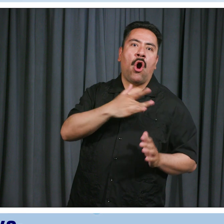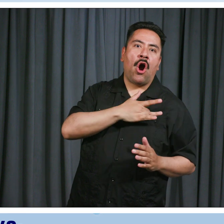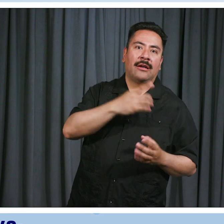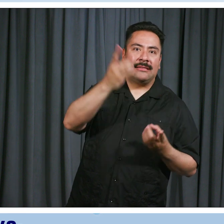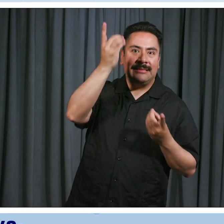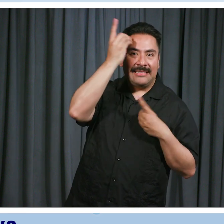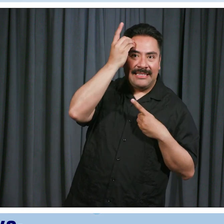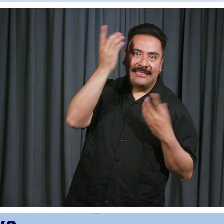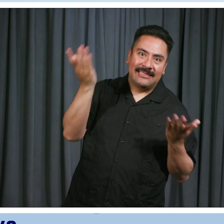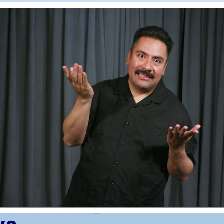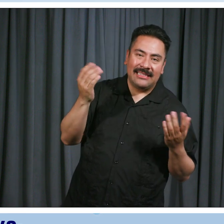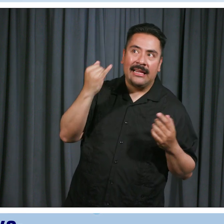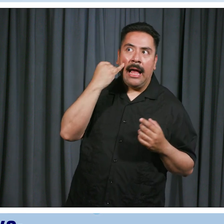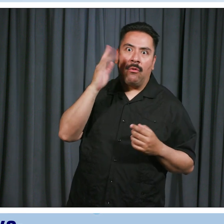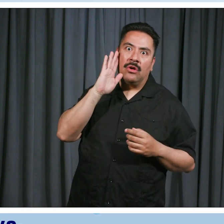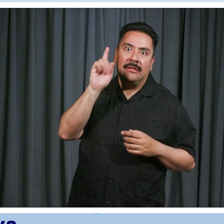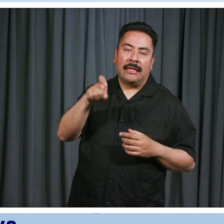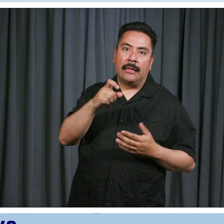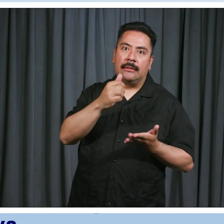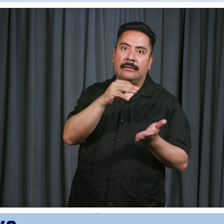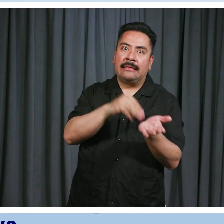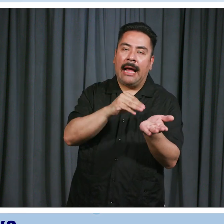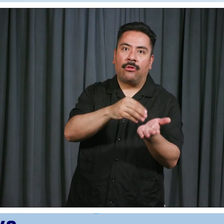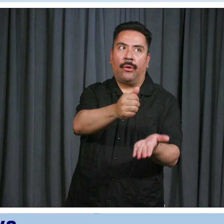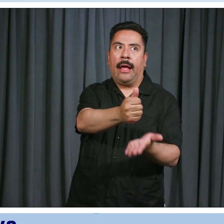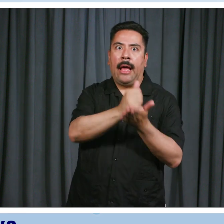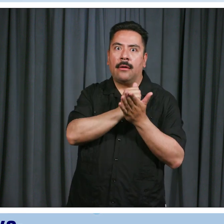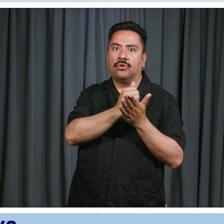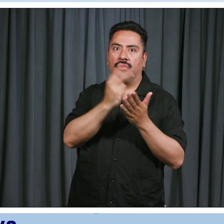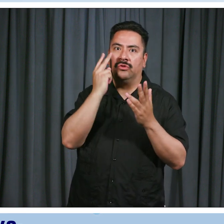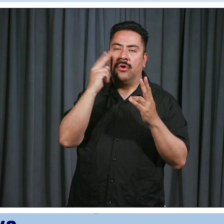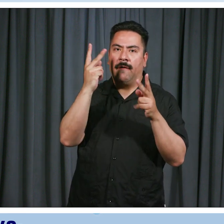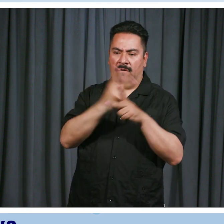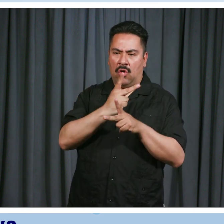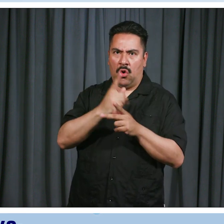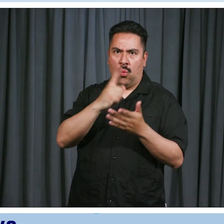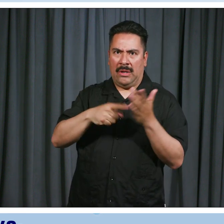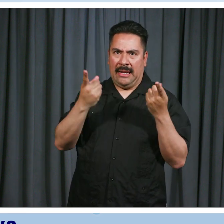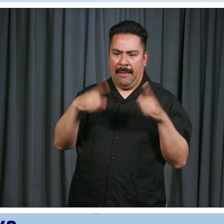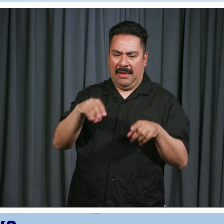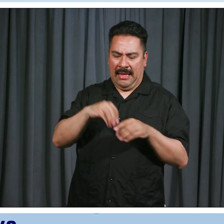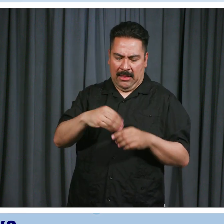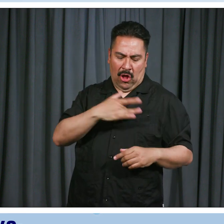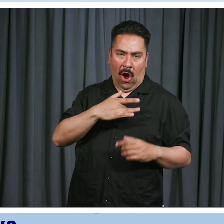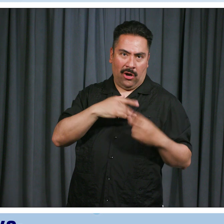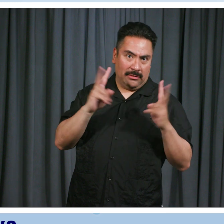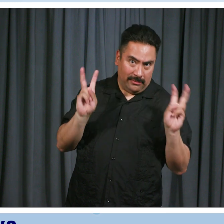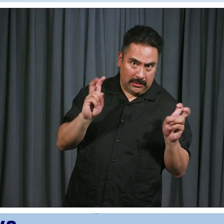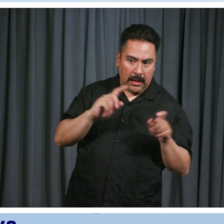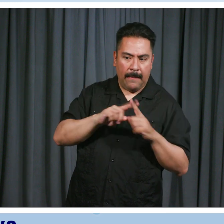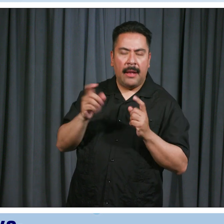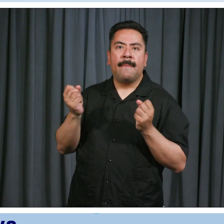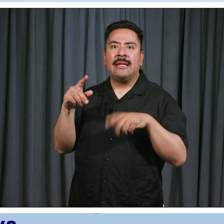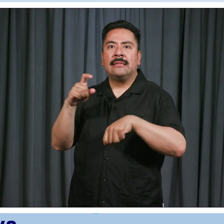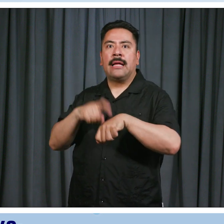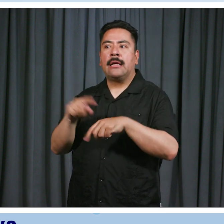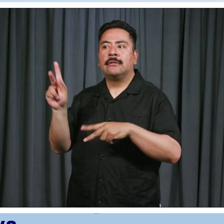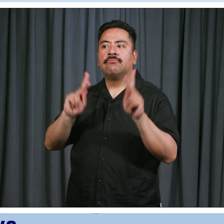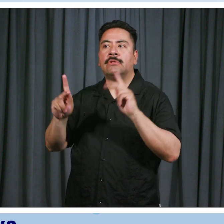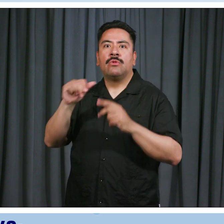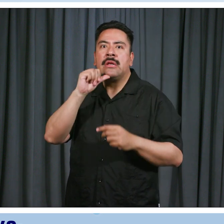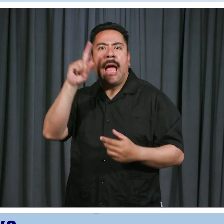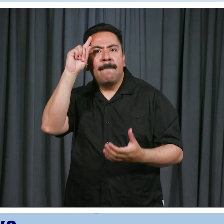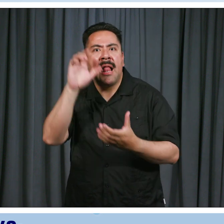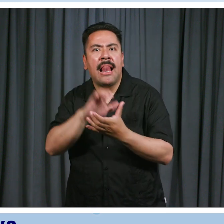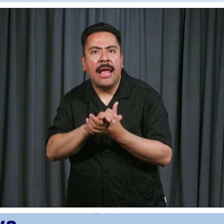definitely need an intervention from a doctor to see what was going on inside of me. And so often folks aren't believed, or they